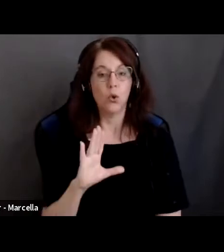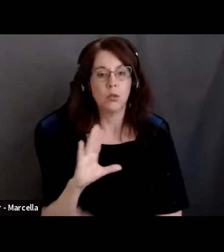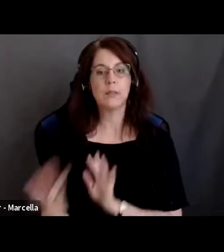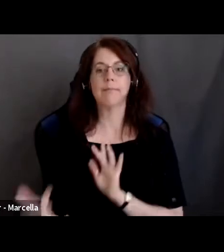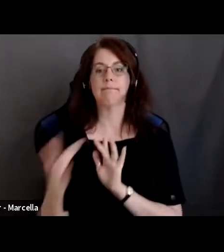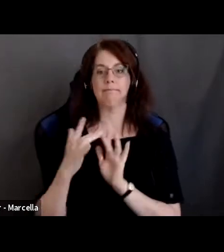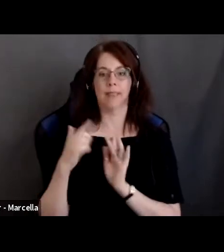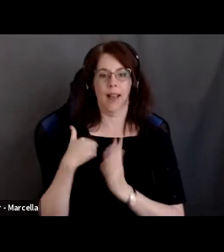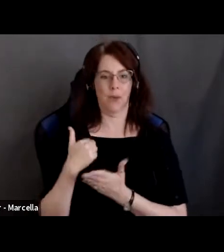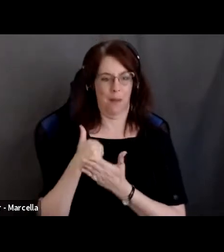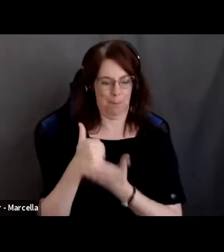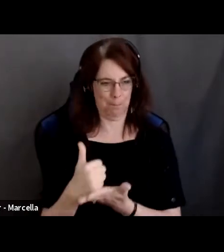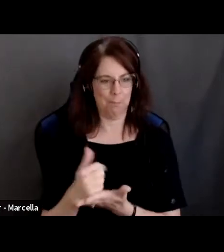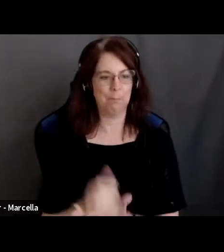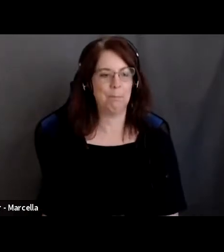happy to help.